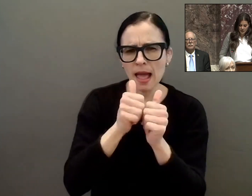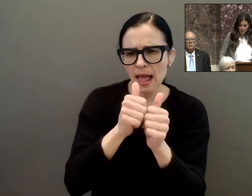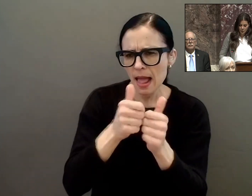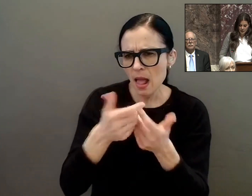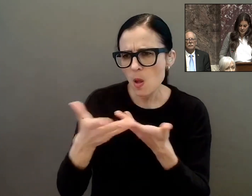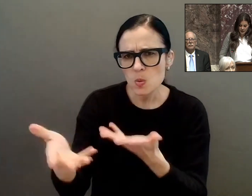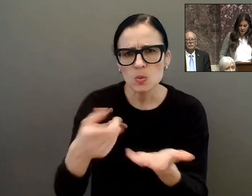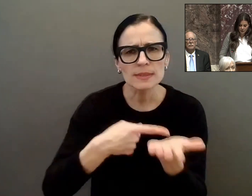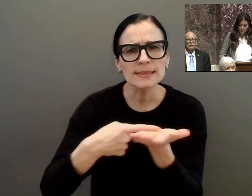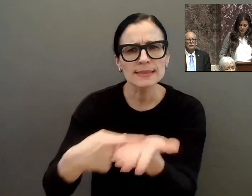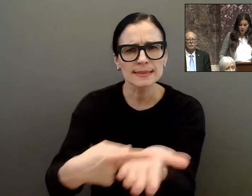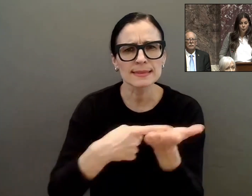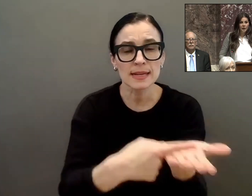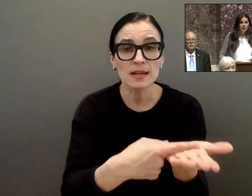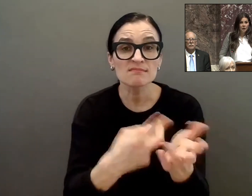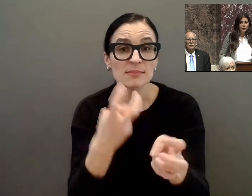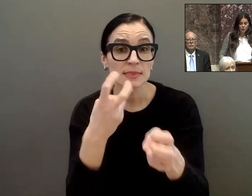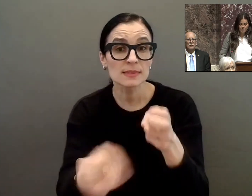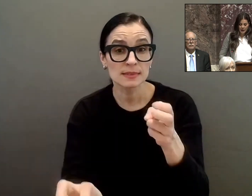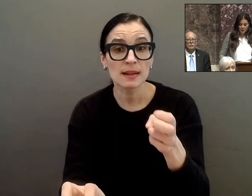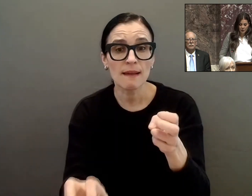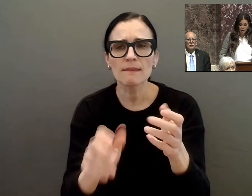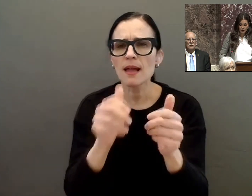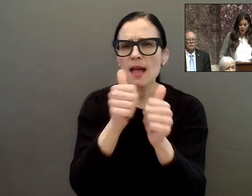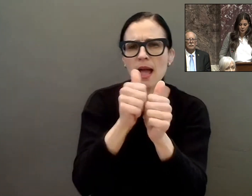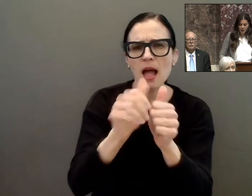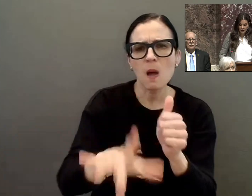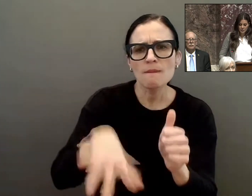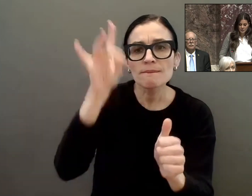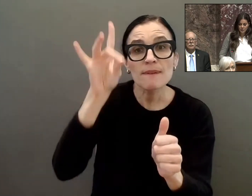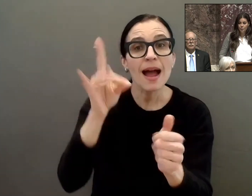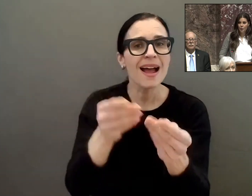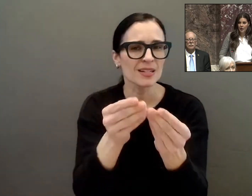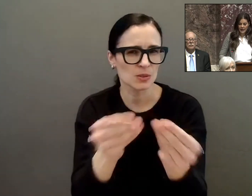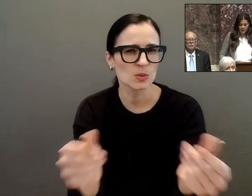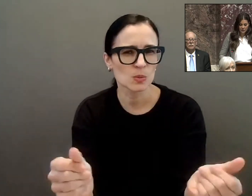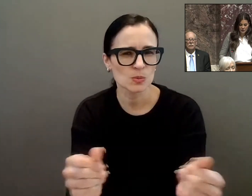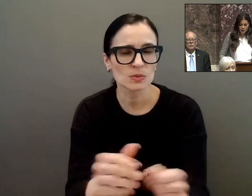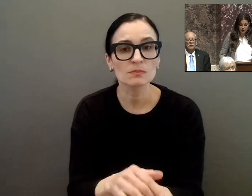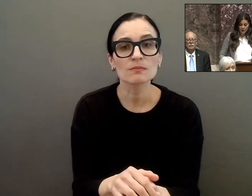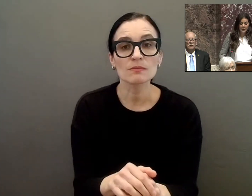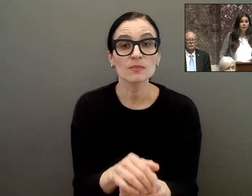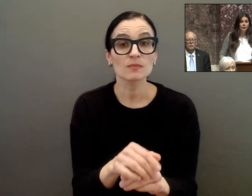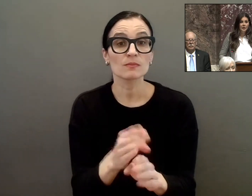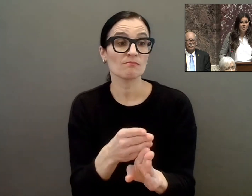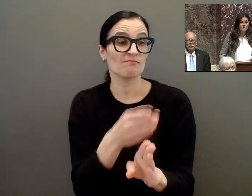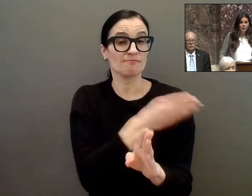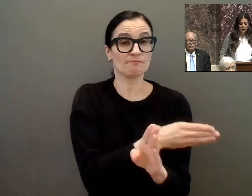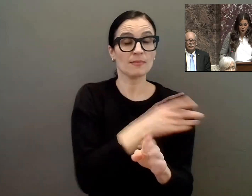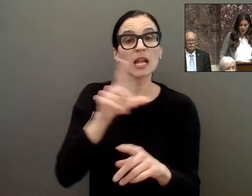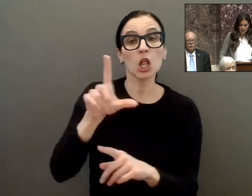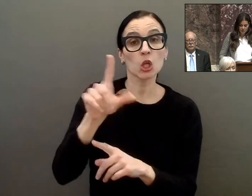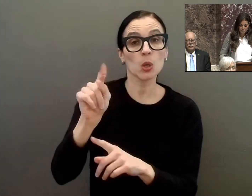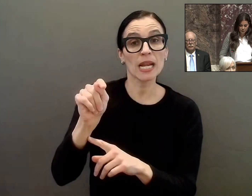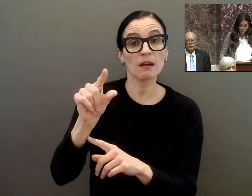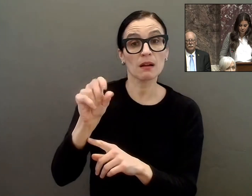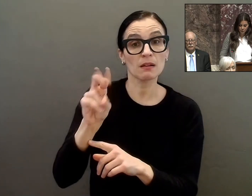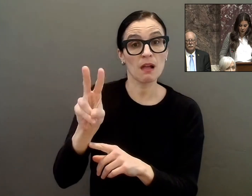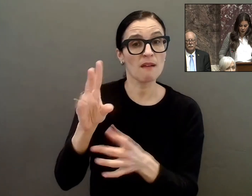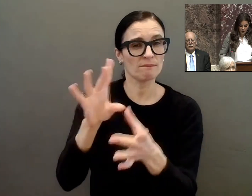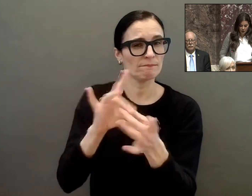Governor Stephen Point said, we cannot turn back the clock 100 years, but we can envision a plan for the next 100